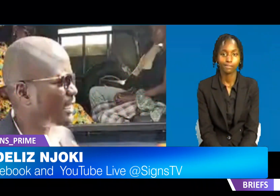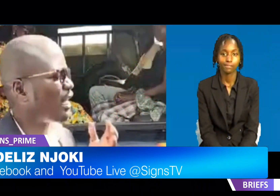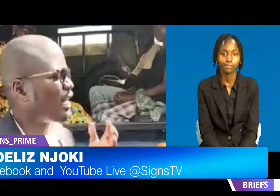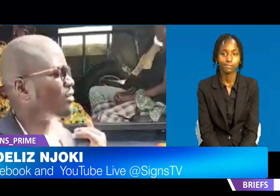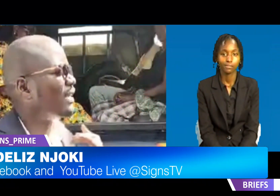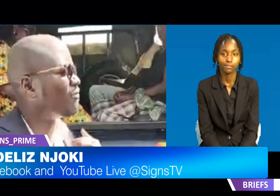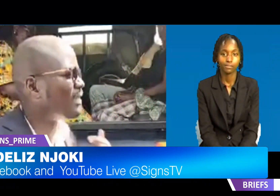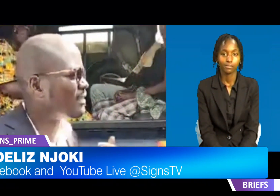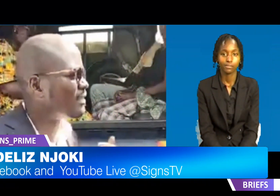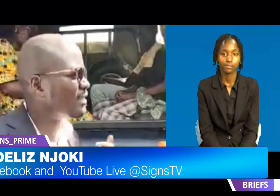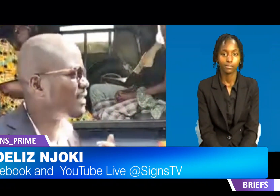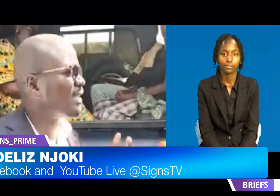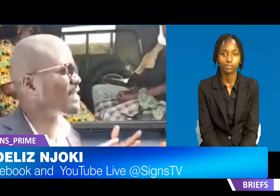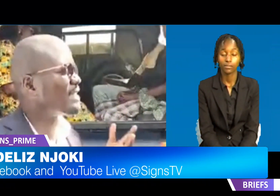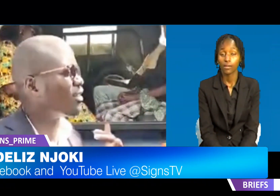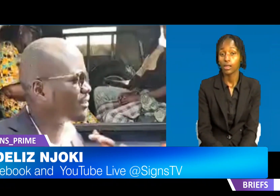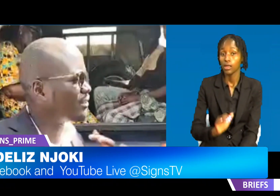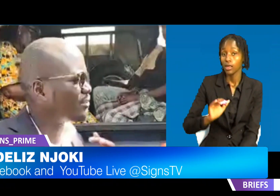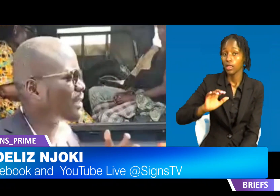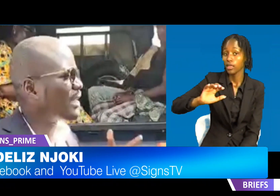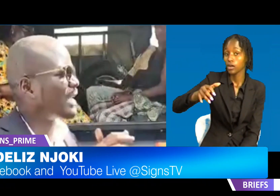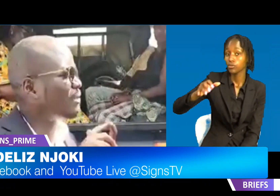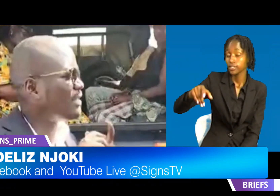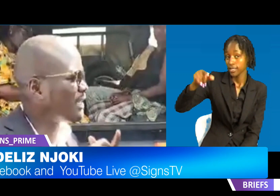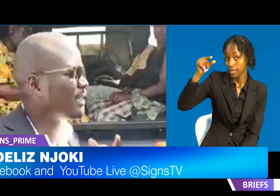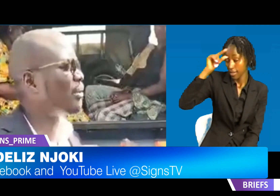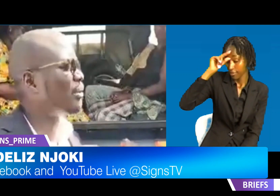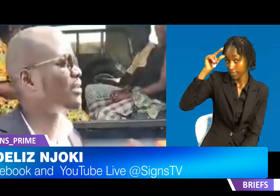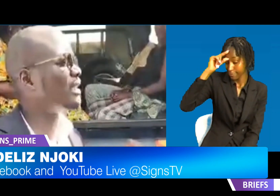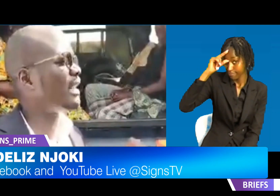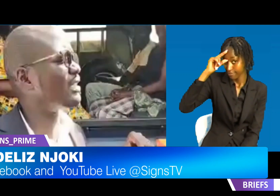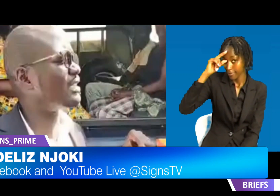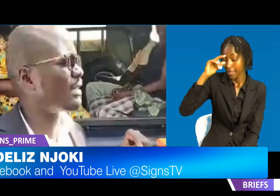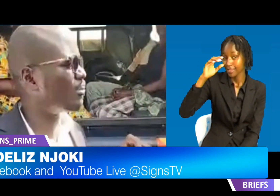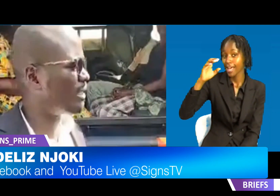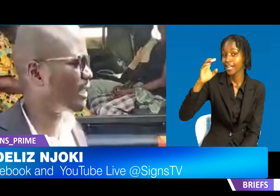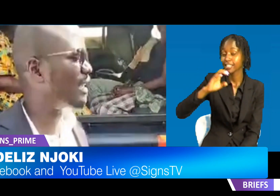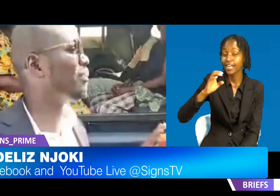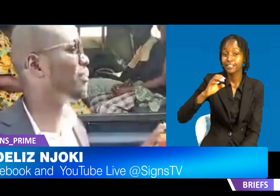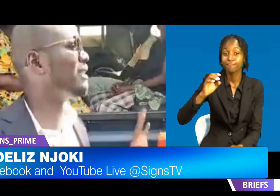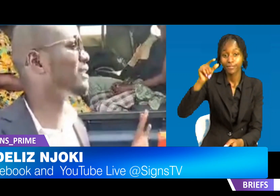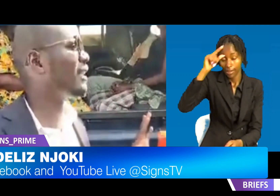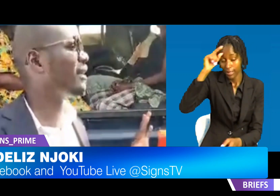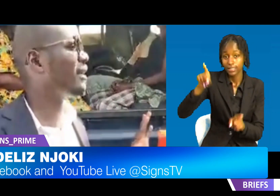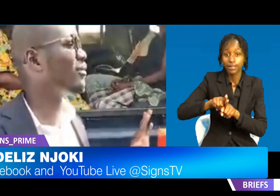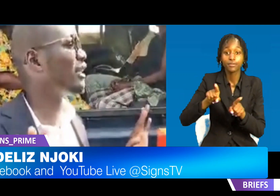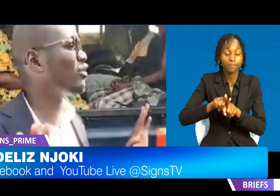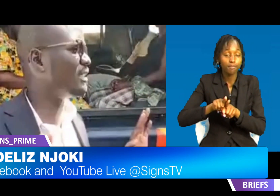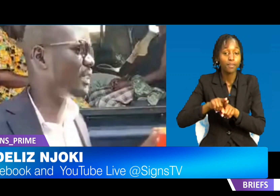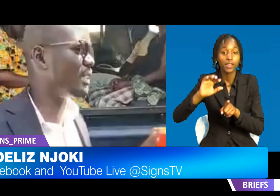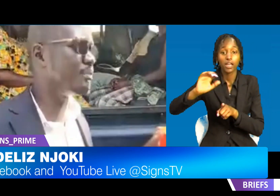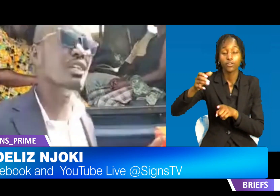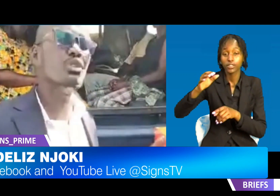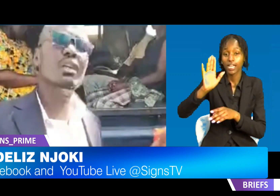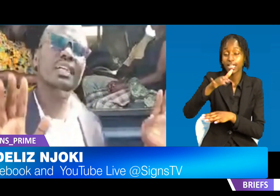County government, executive, cabinet pamoja na county assembly imepitisha ya mradi ufanyike. Tunataka